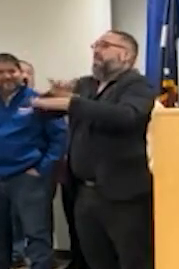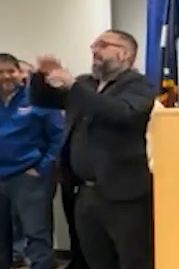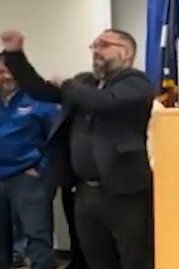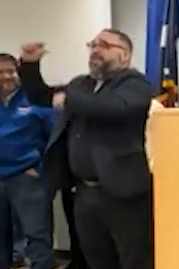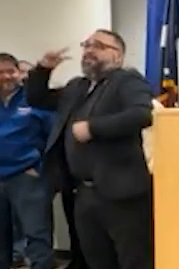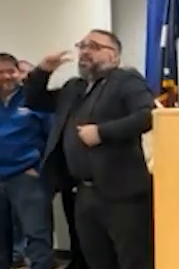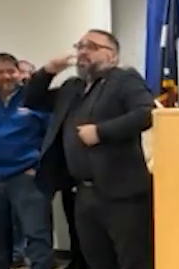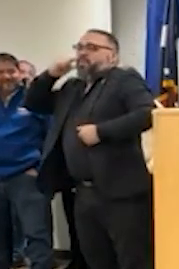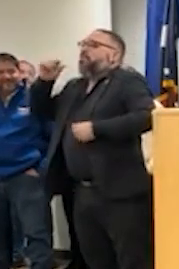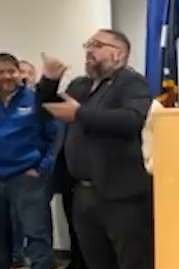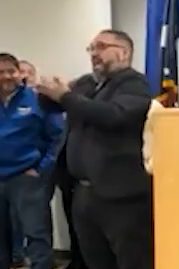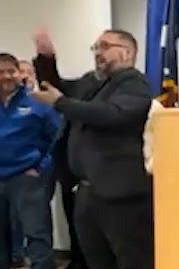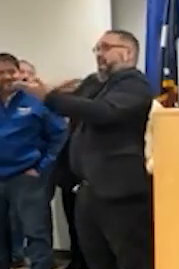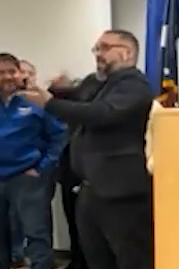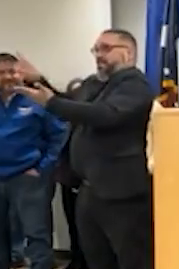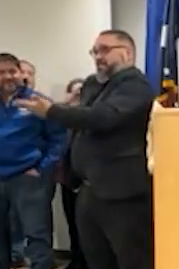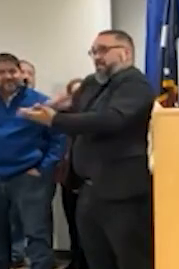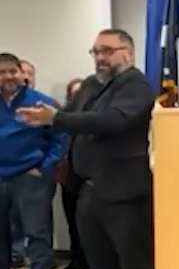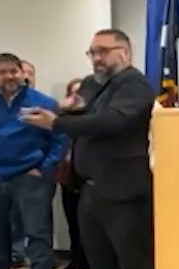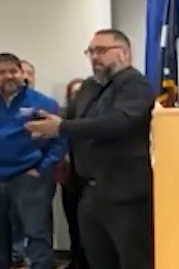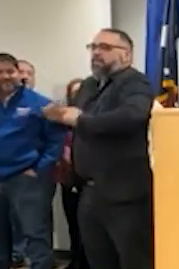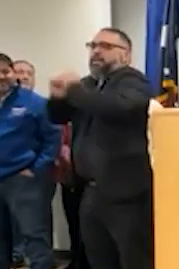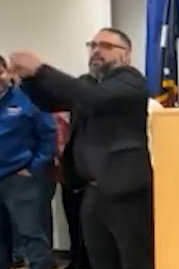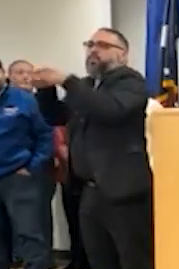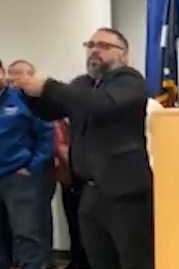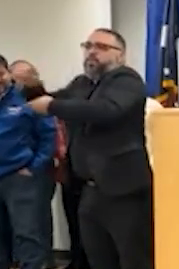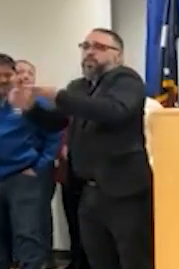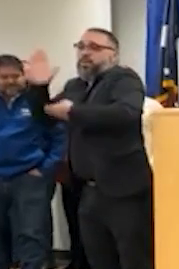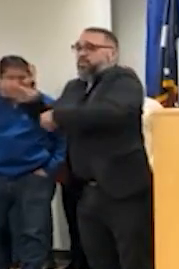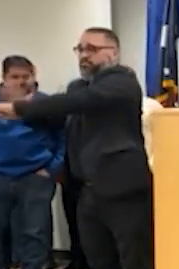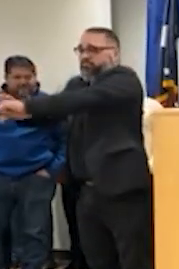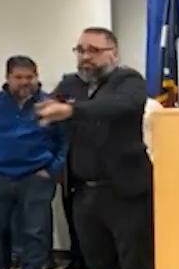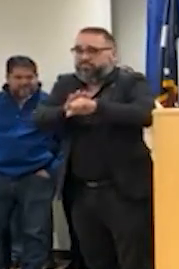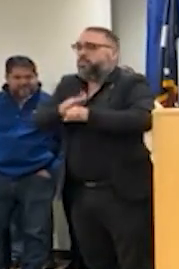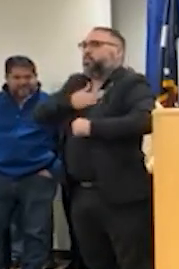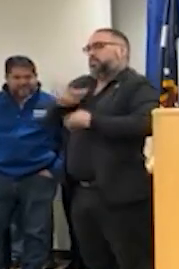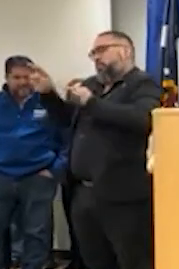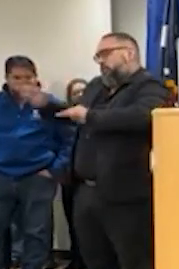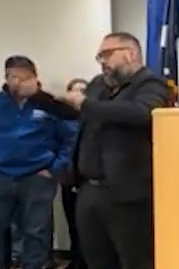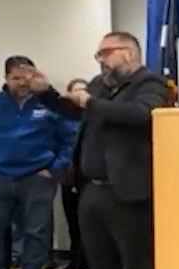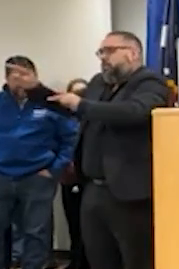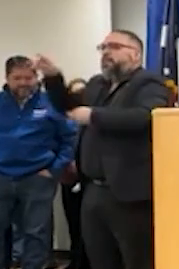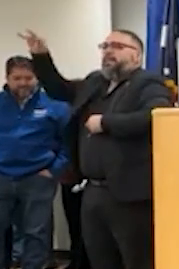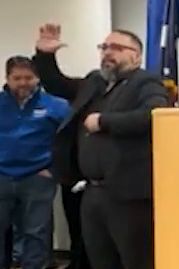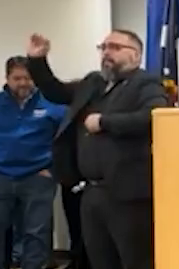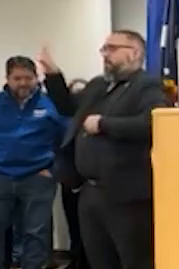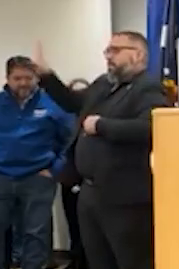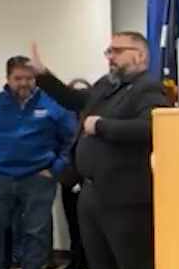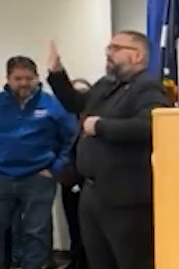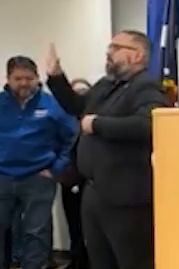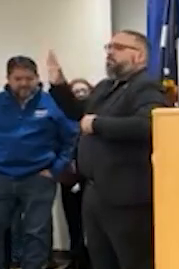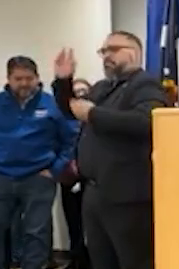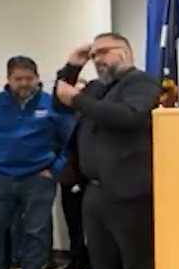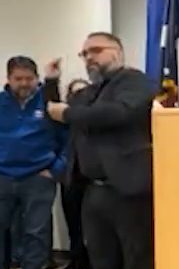will likely continue over the weekend, so please make sure that you pay attention to any notifications made by the airlines. The